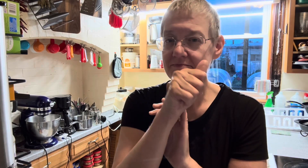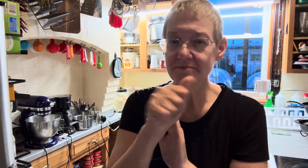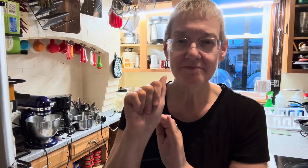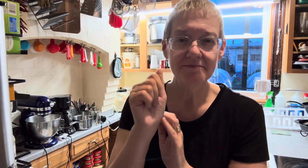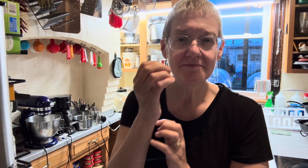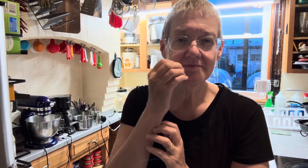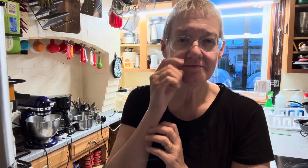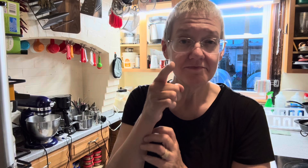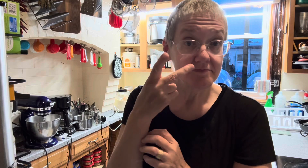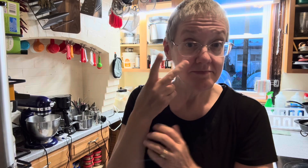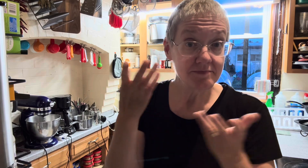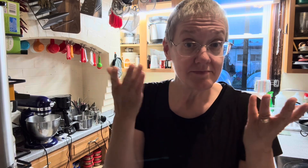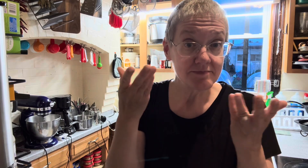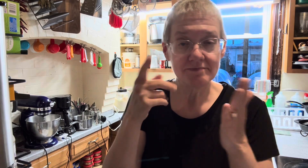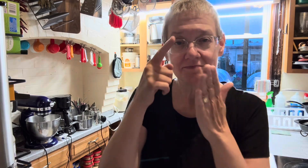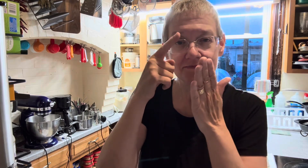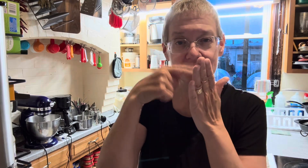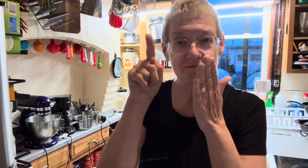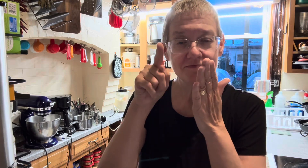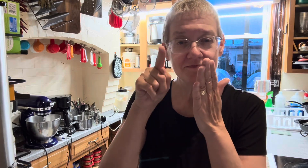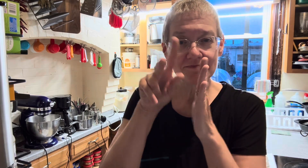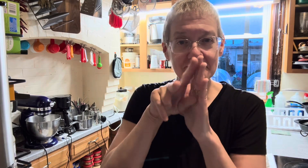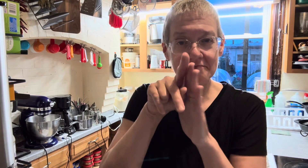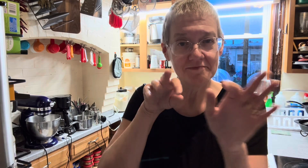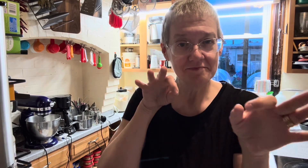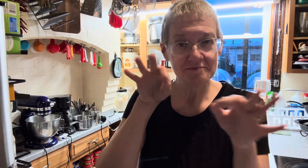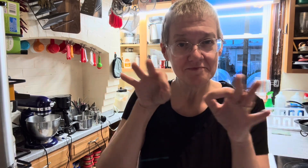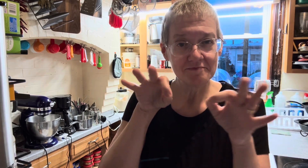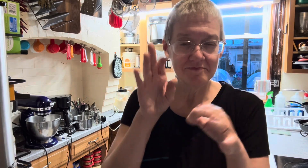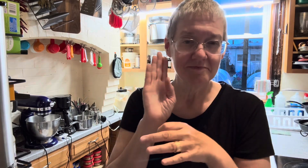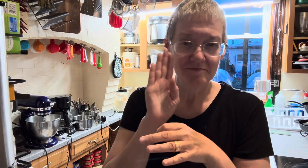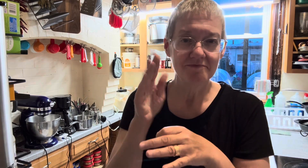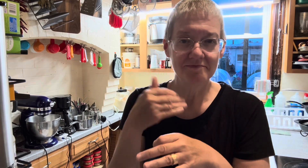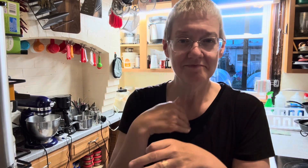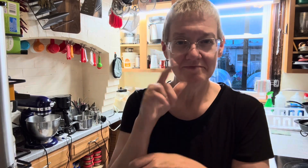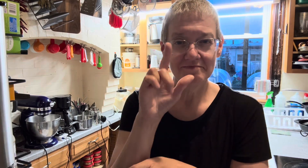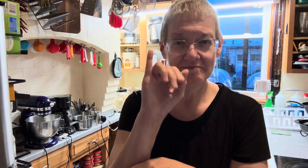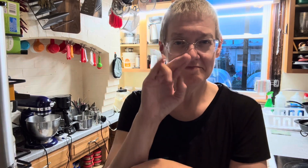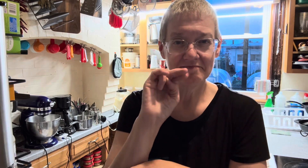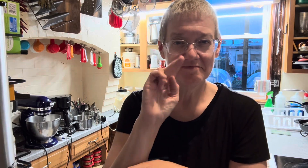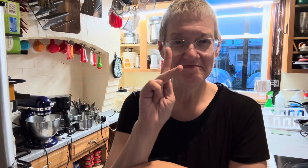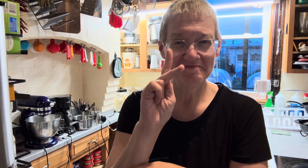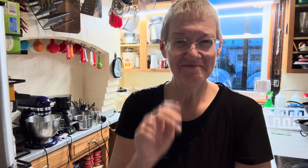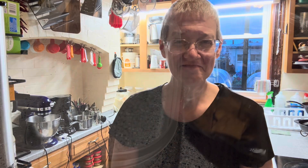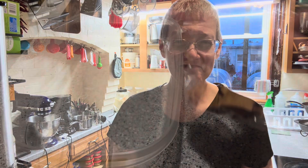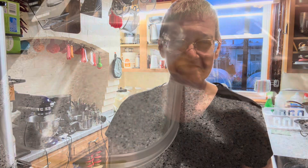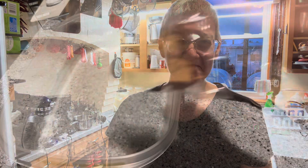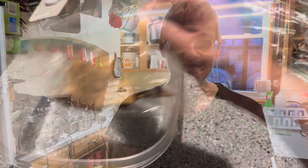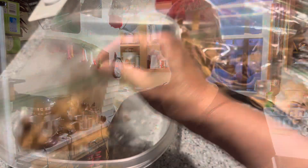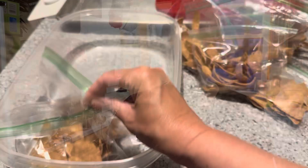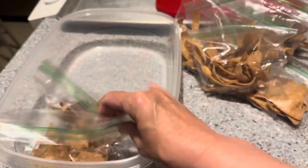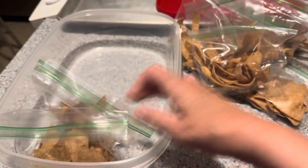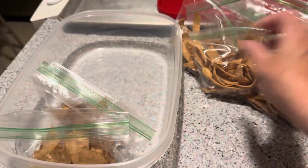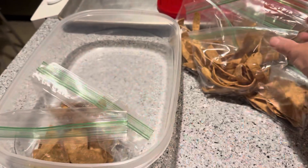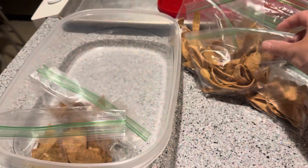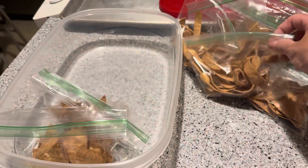have a video on that. Any recipe you see here, there's going to be a video linked in the